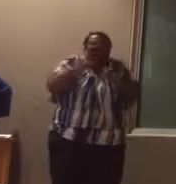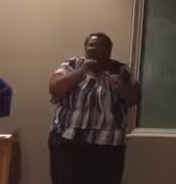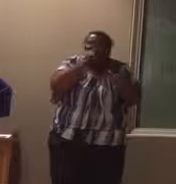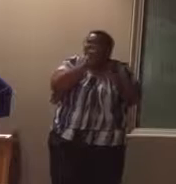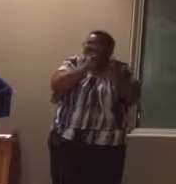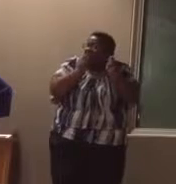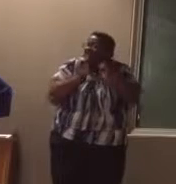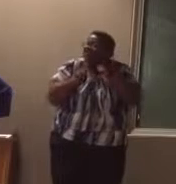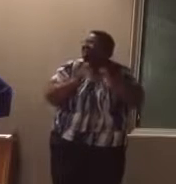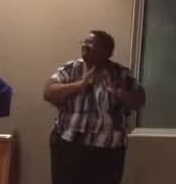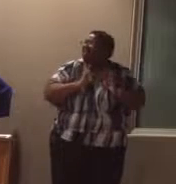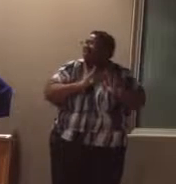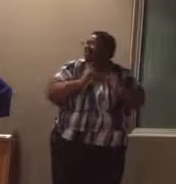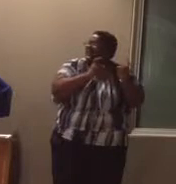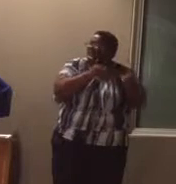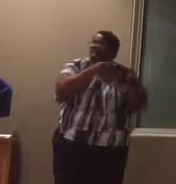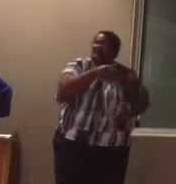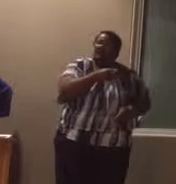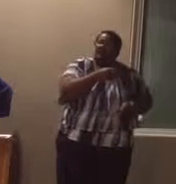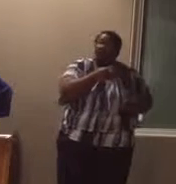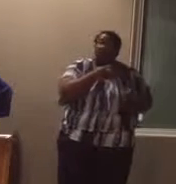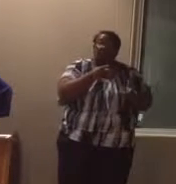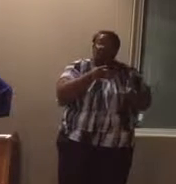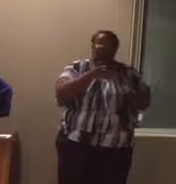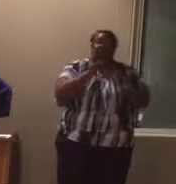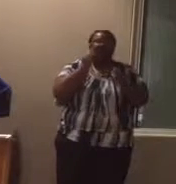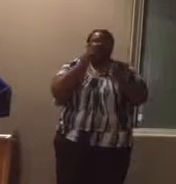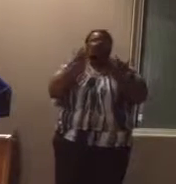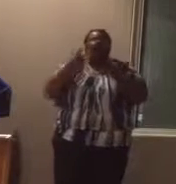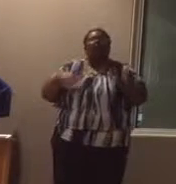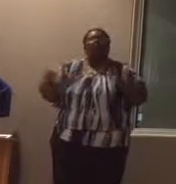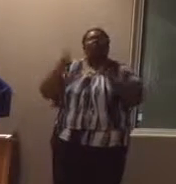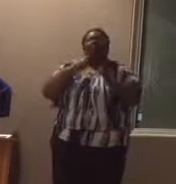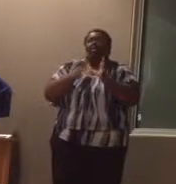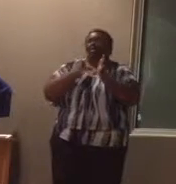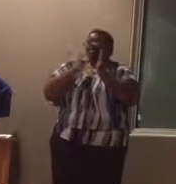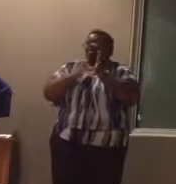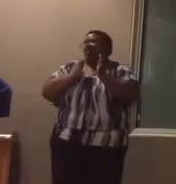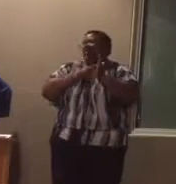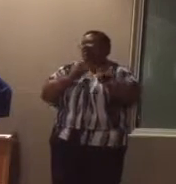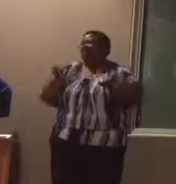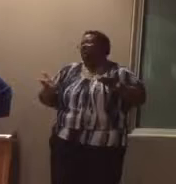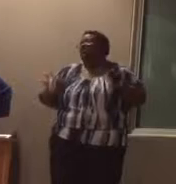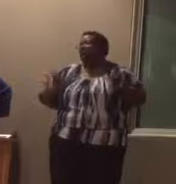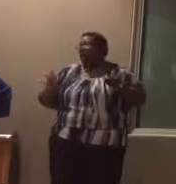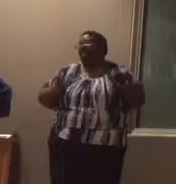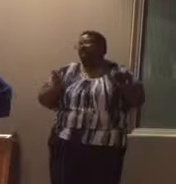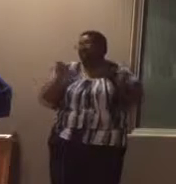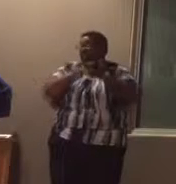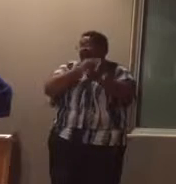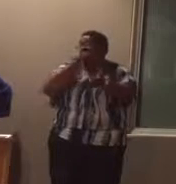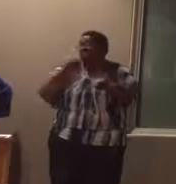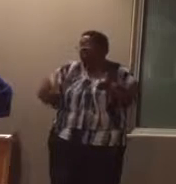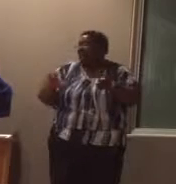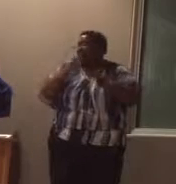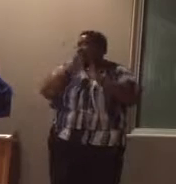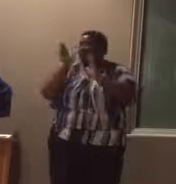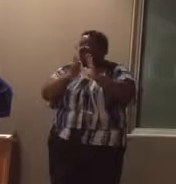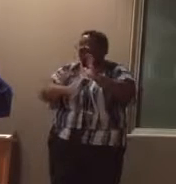like they still haven't learned enough, they need some time to adjust, we can provide this for you. So, we want you to be able